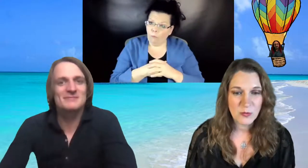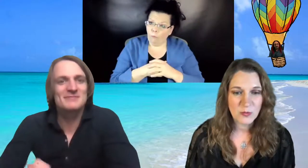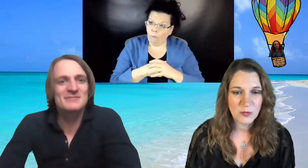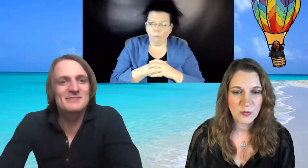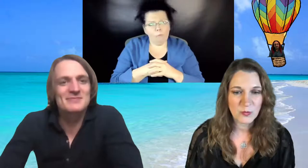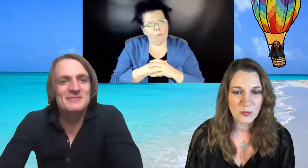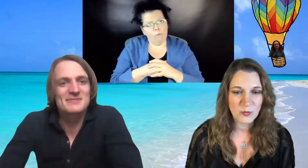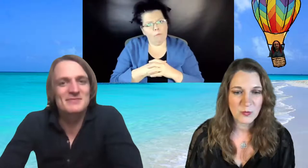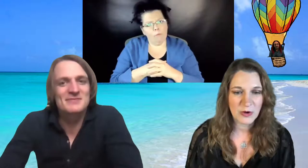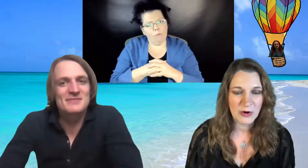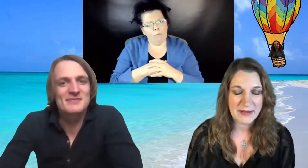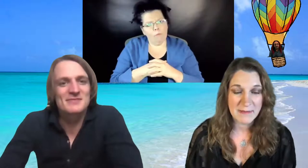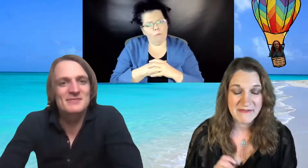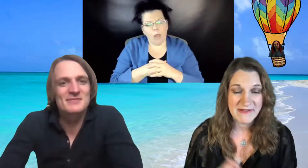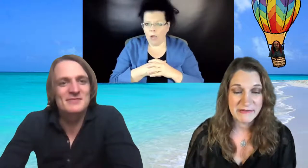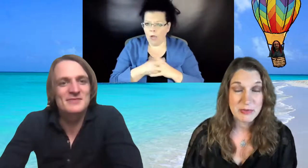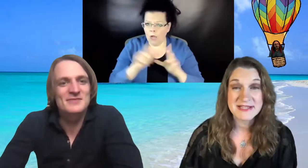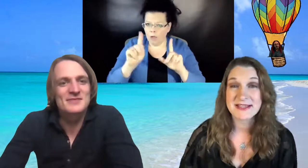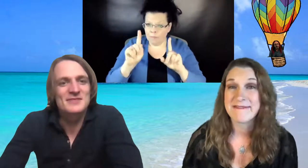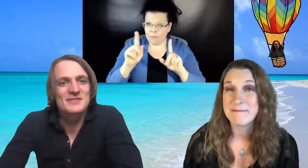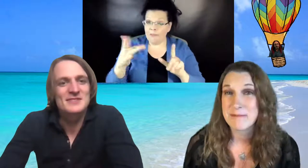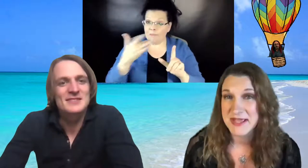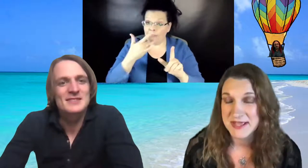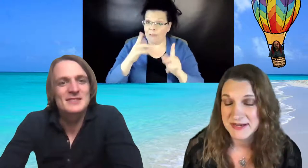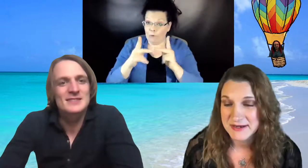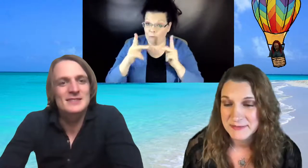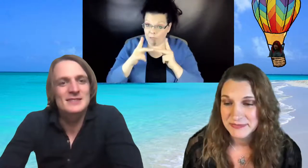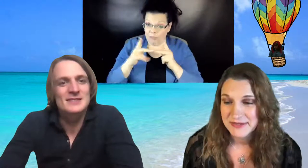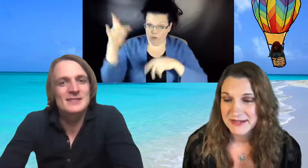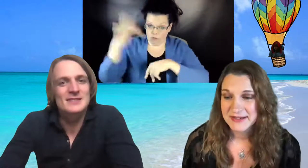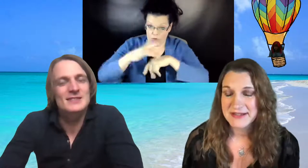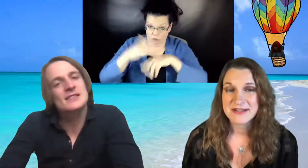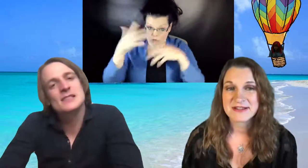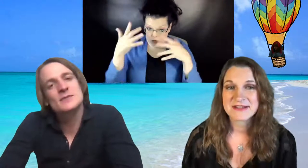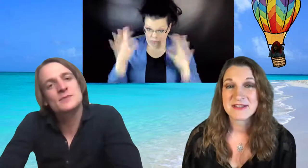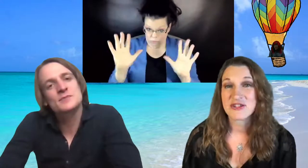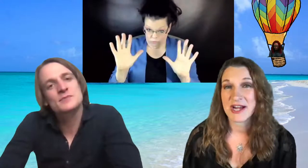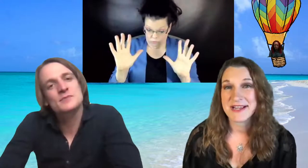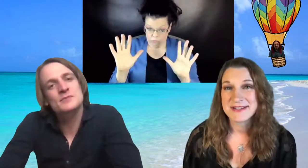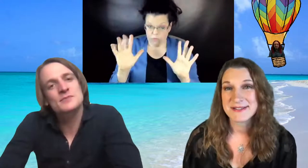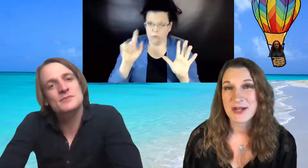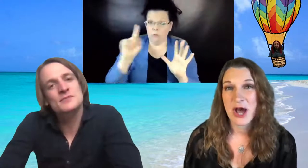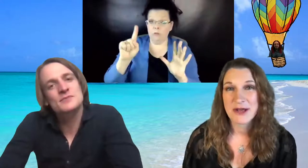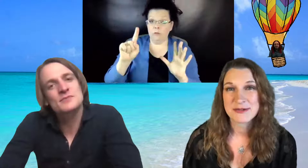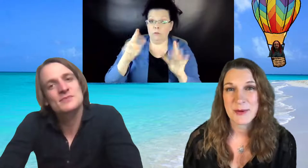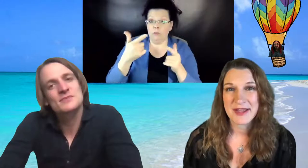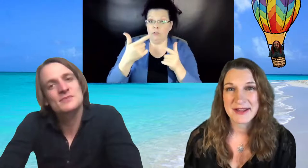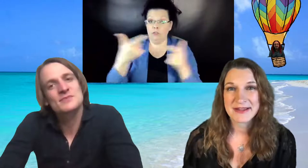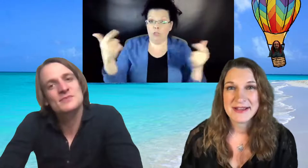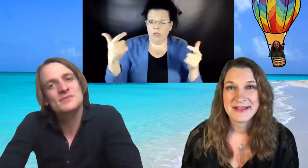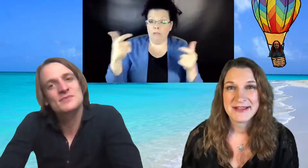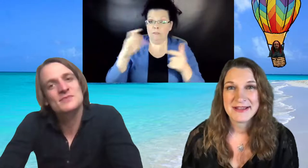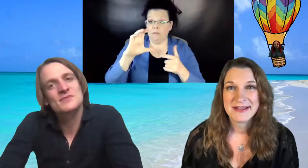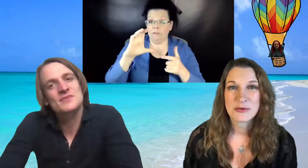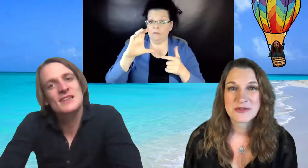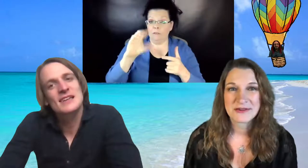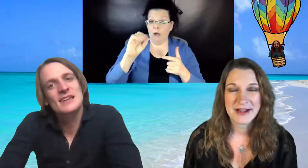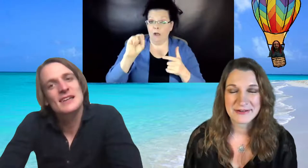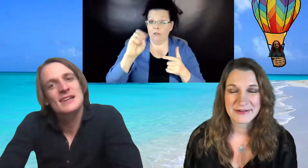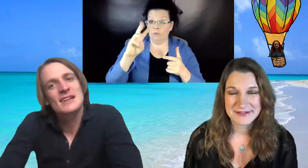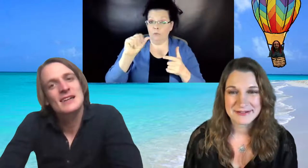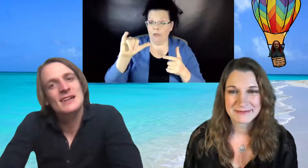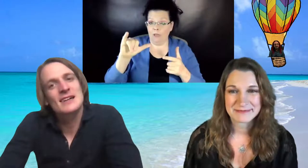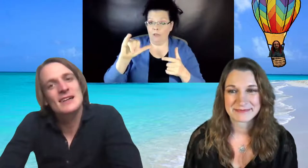know. All right, my favorite place that I've been is the Giant's Causeway in